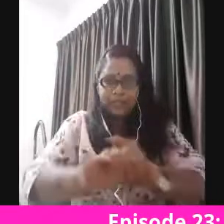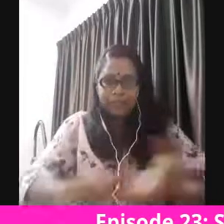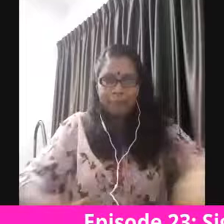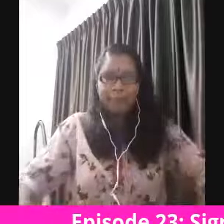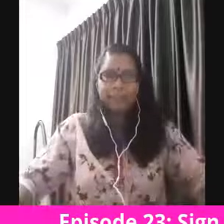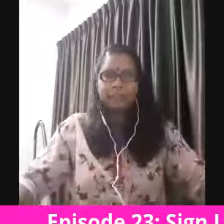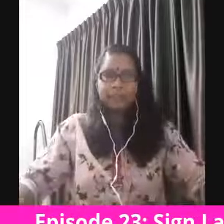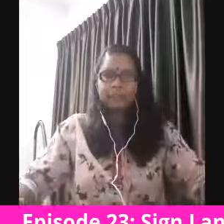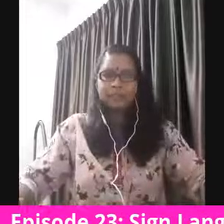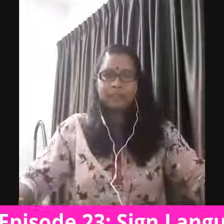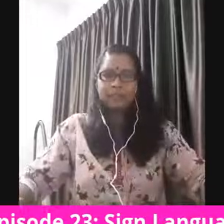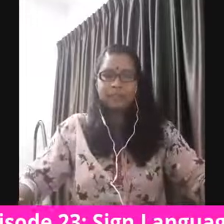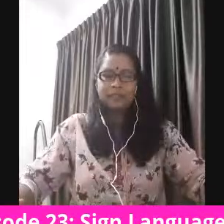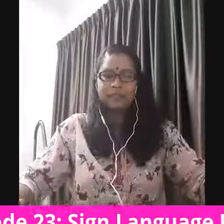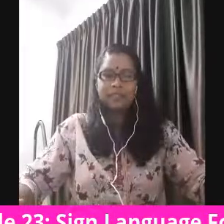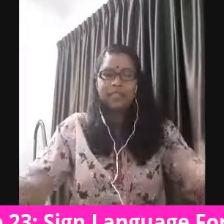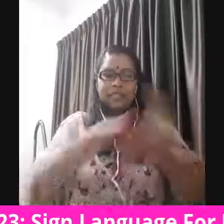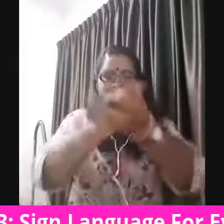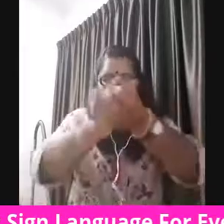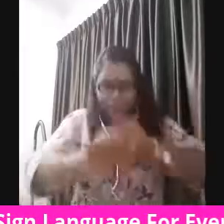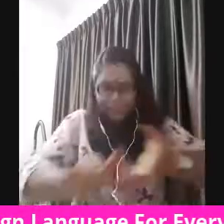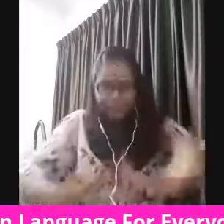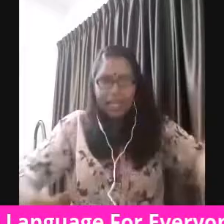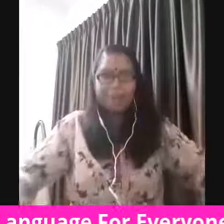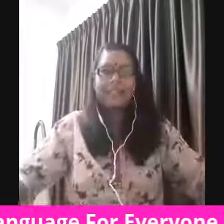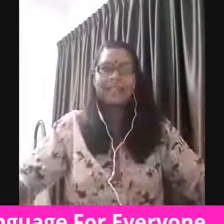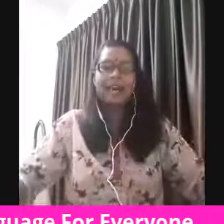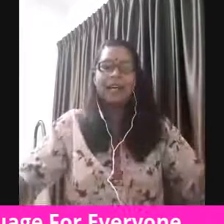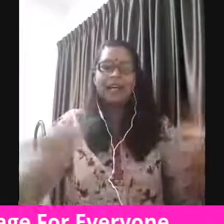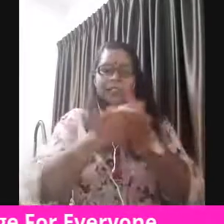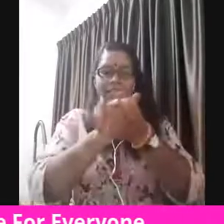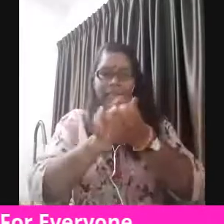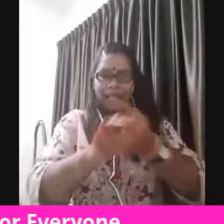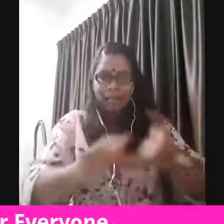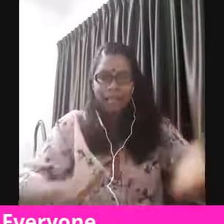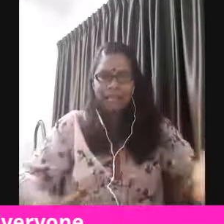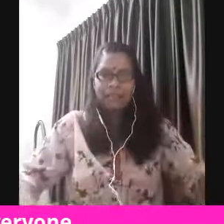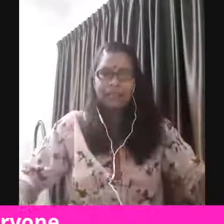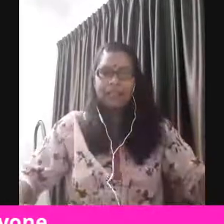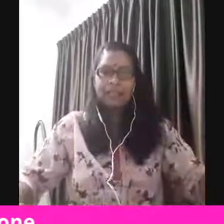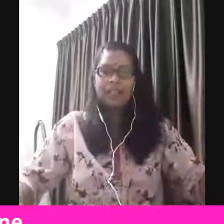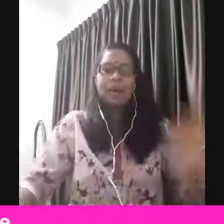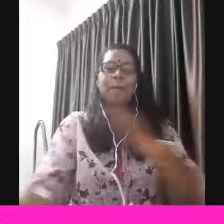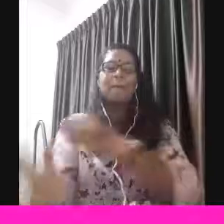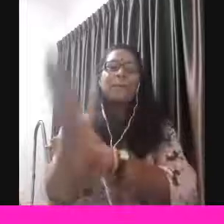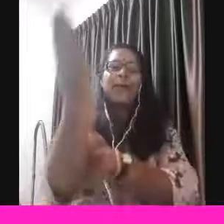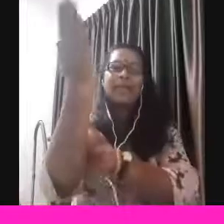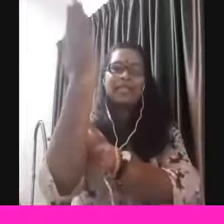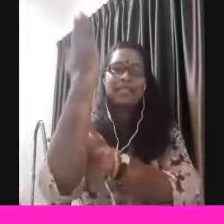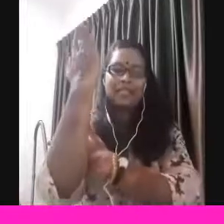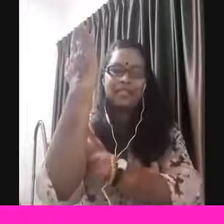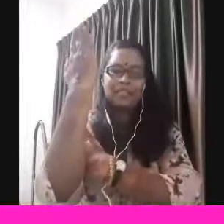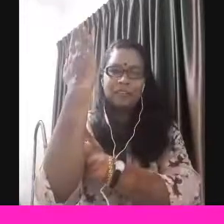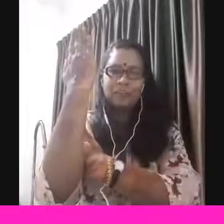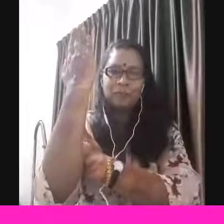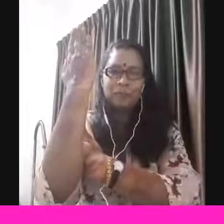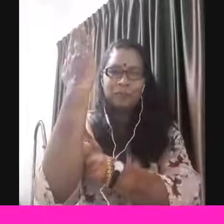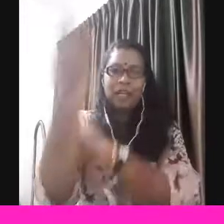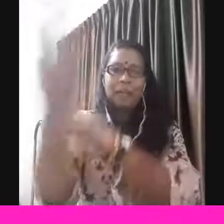Okay, selamat. Selamat. Just do like this. Selamat. Yeah. Selamat pagi.